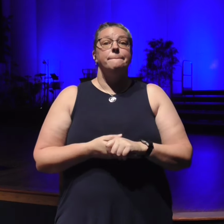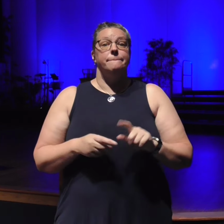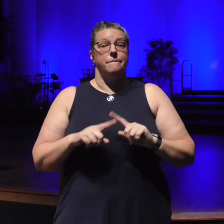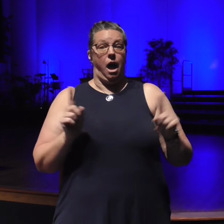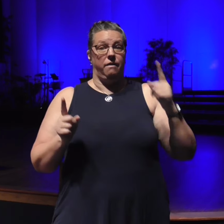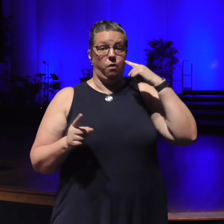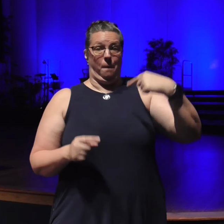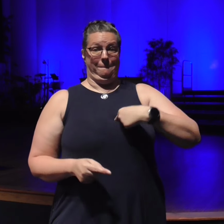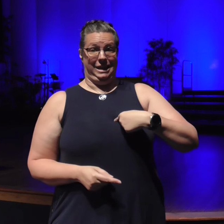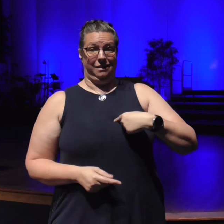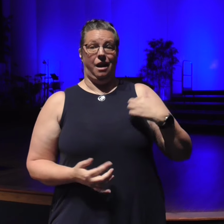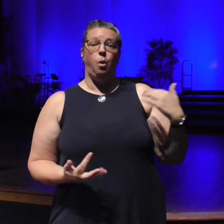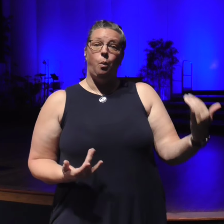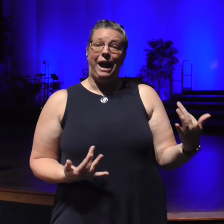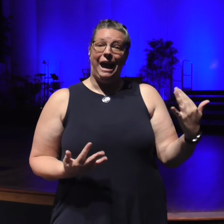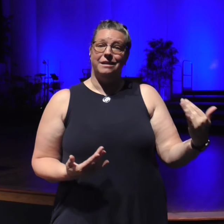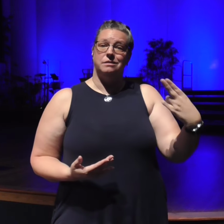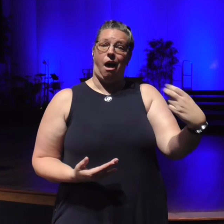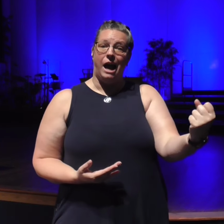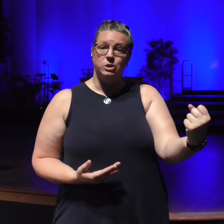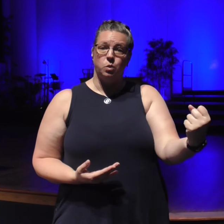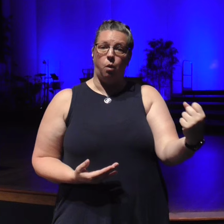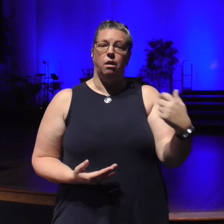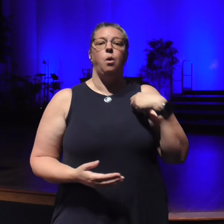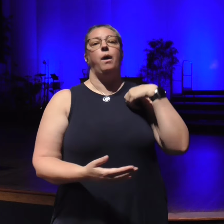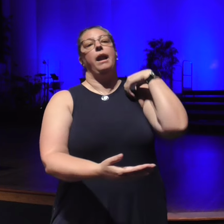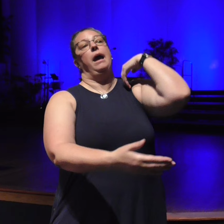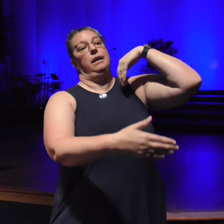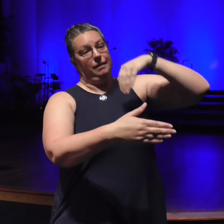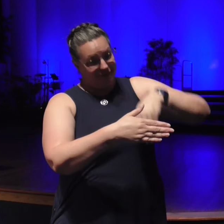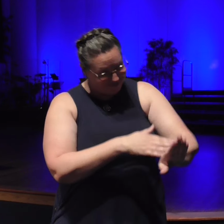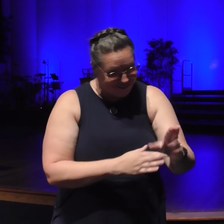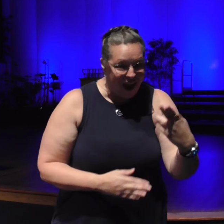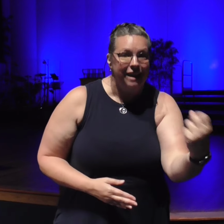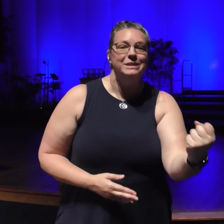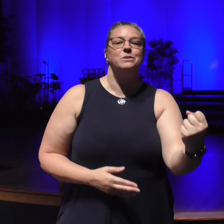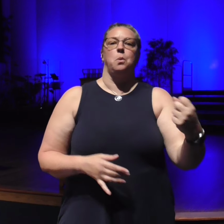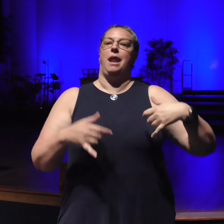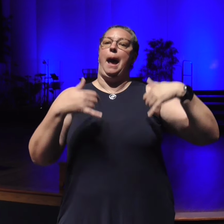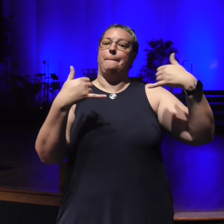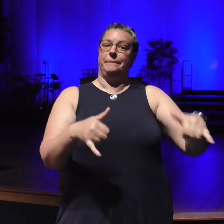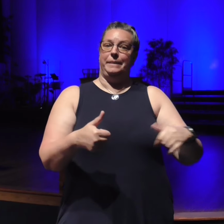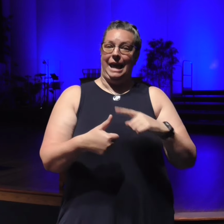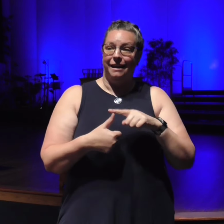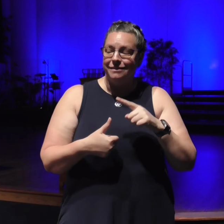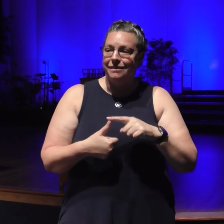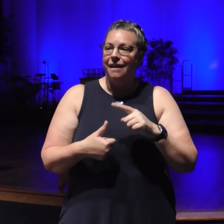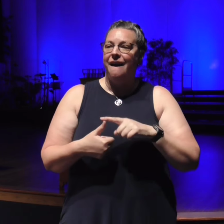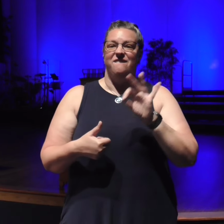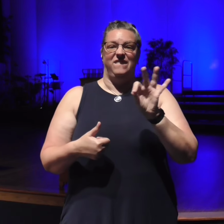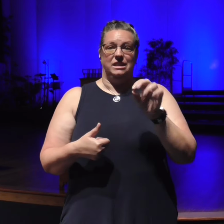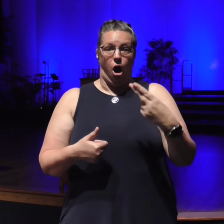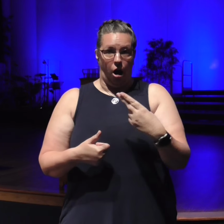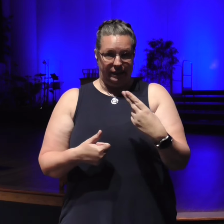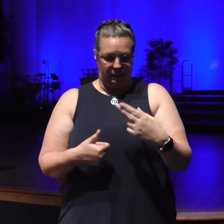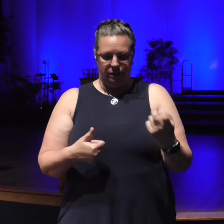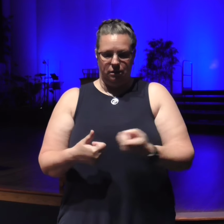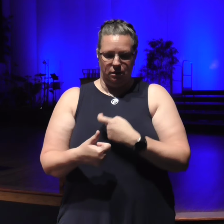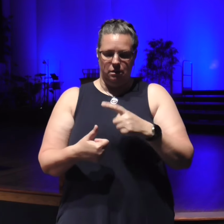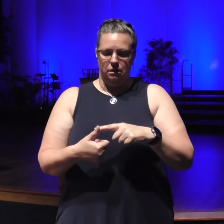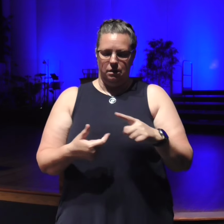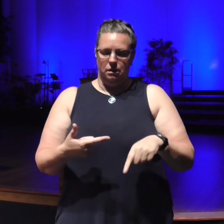But for me, I had to wait till high school. So when I got into high school, I played field hockey, my